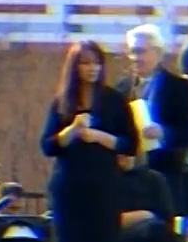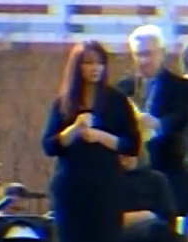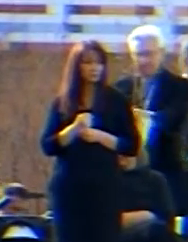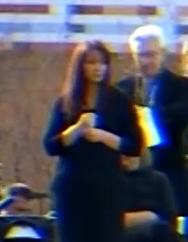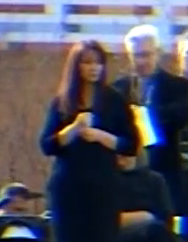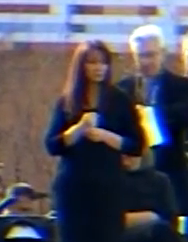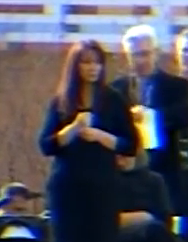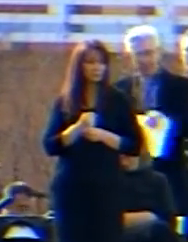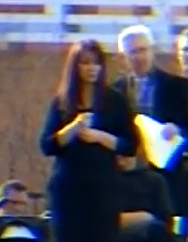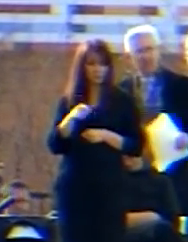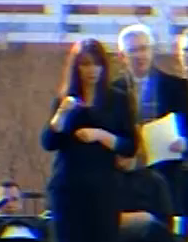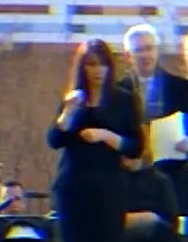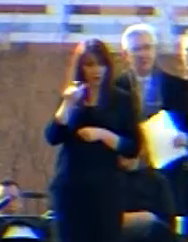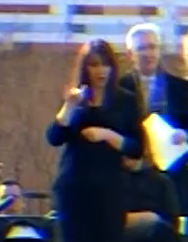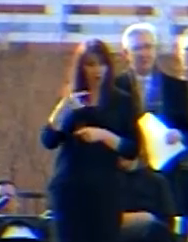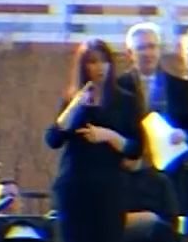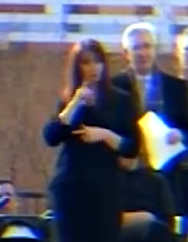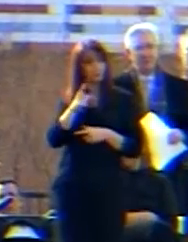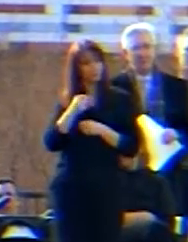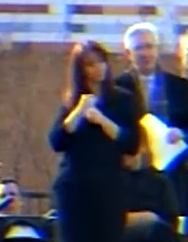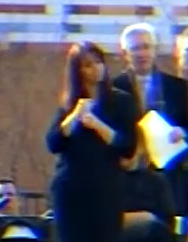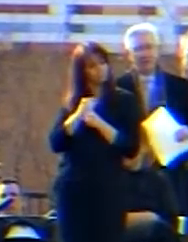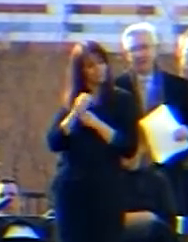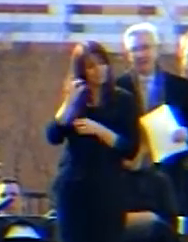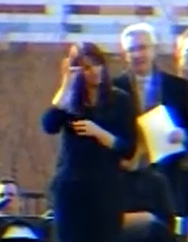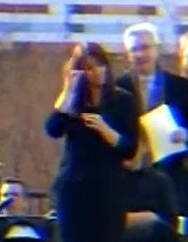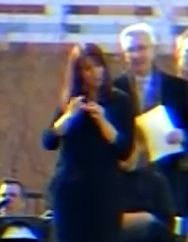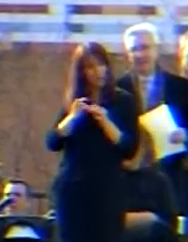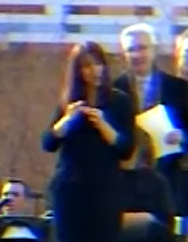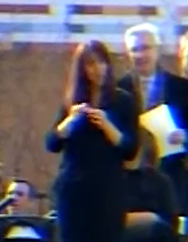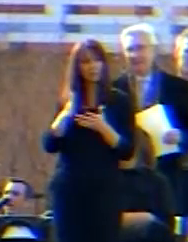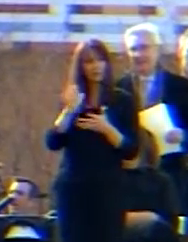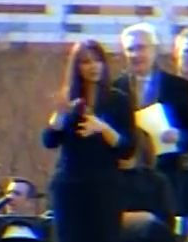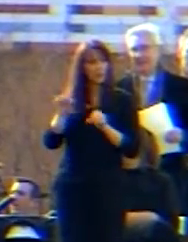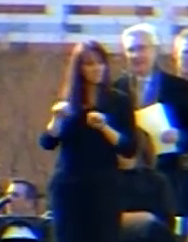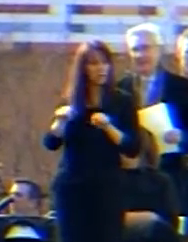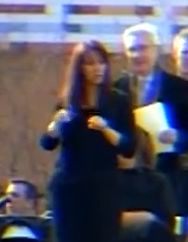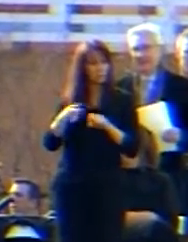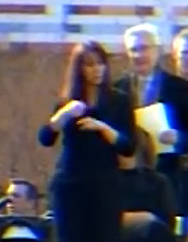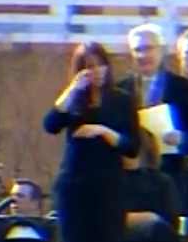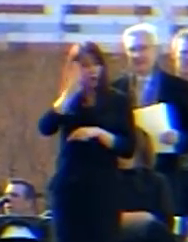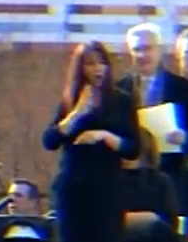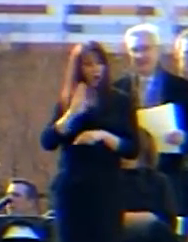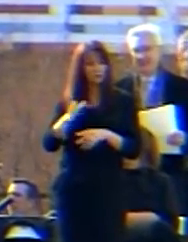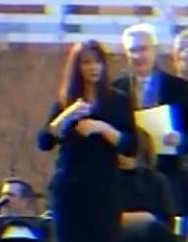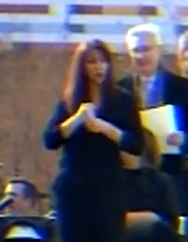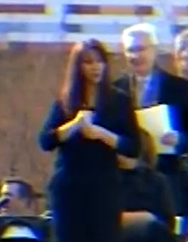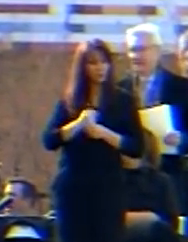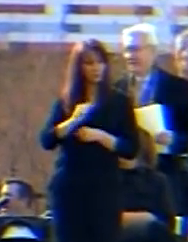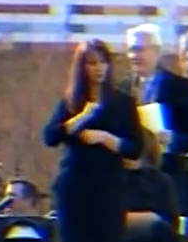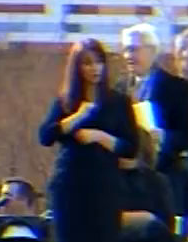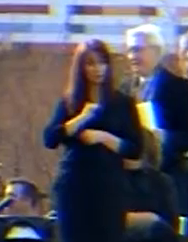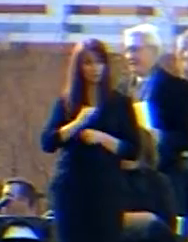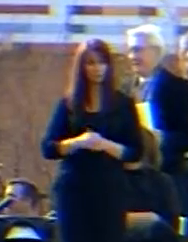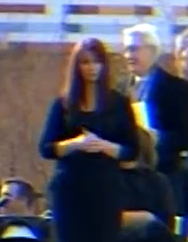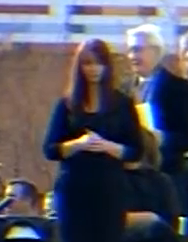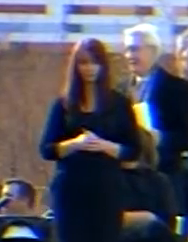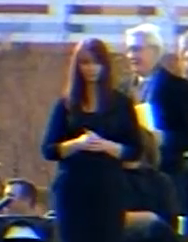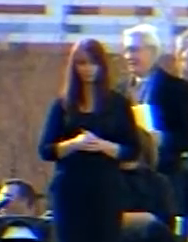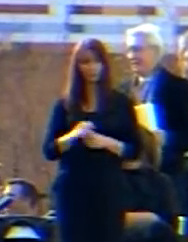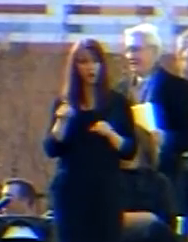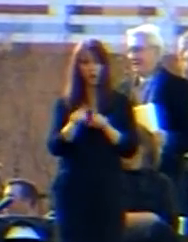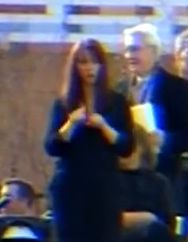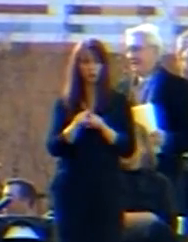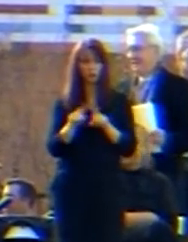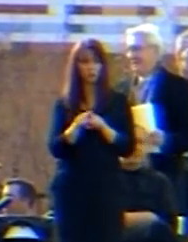held. Him holding that faith and that God-given ability and the confidence in himself.